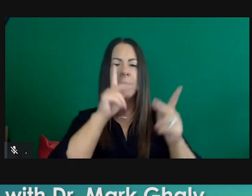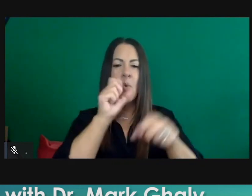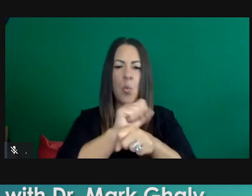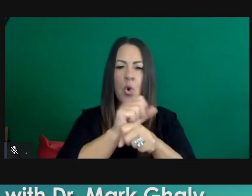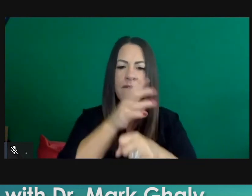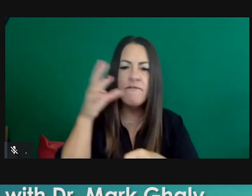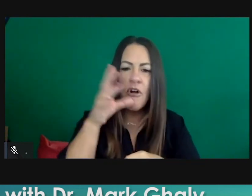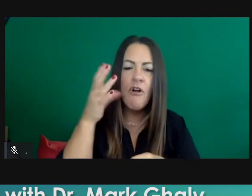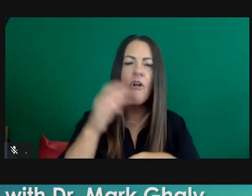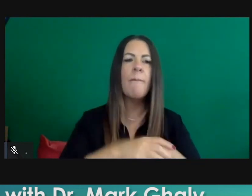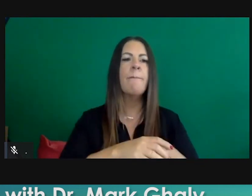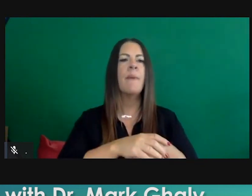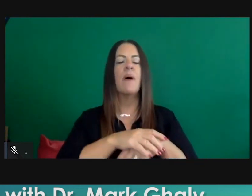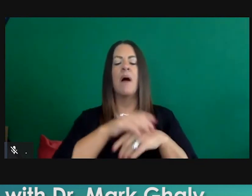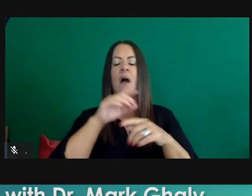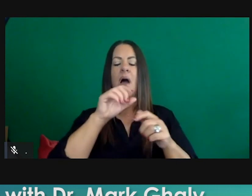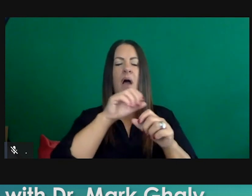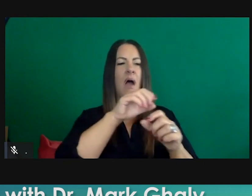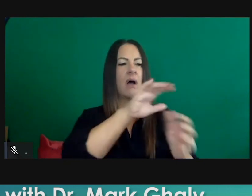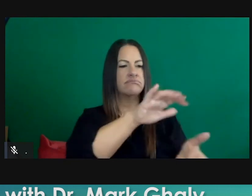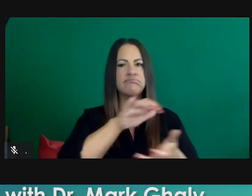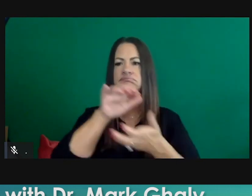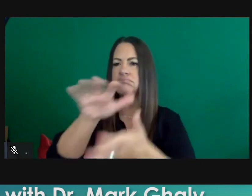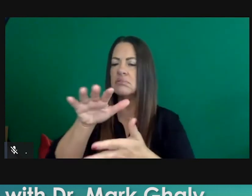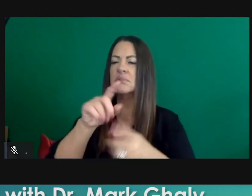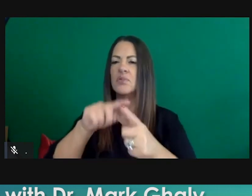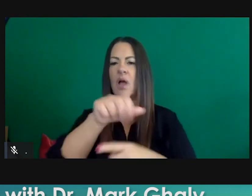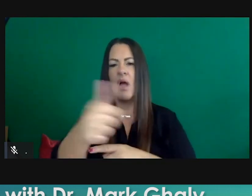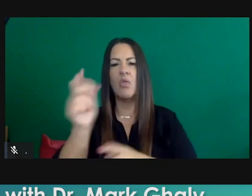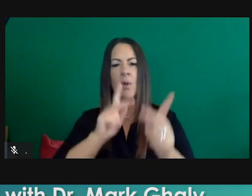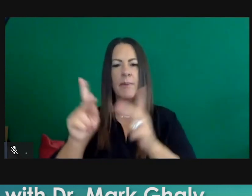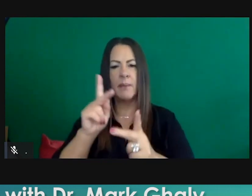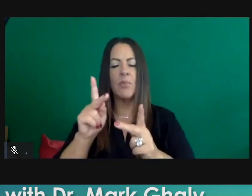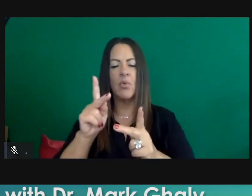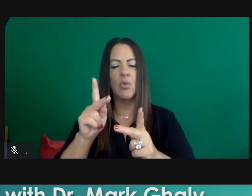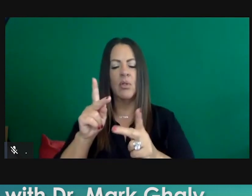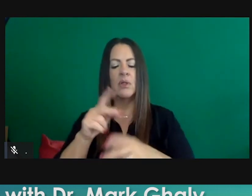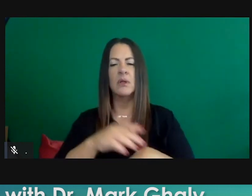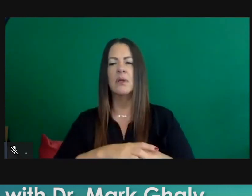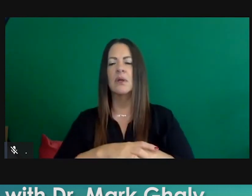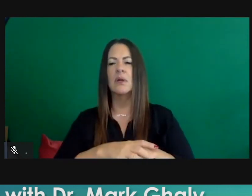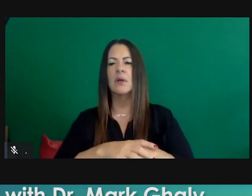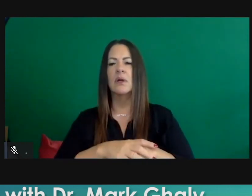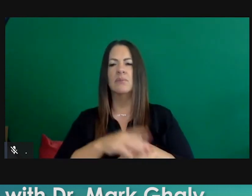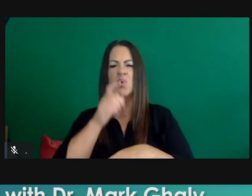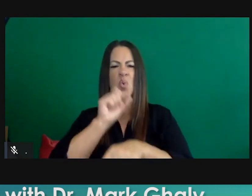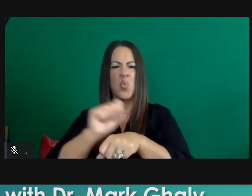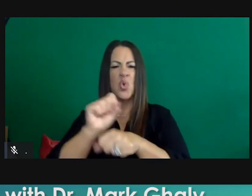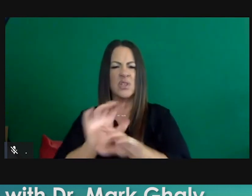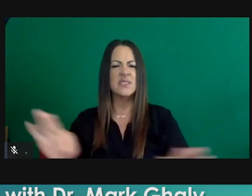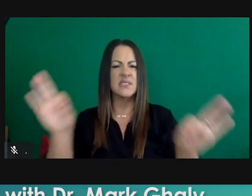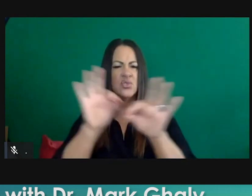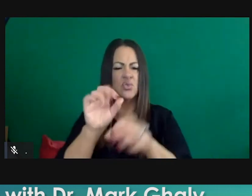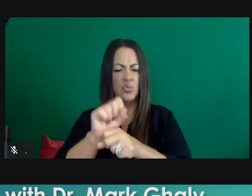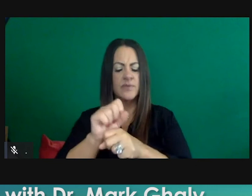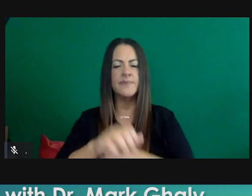outdoor industries, especially in the face of wildfires. So that pushes on. We are continuing to look as we enter flu